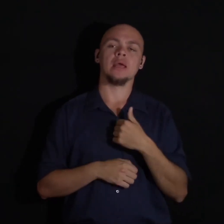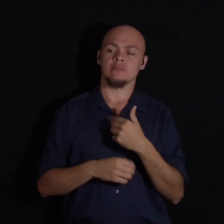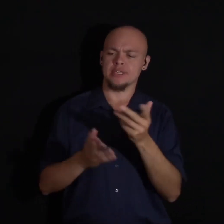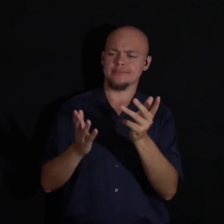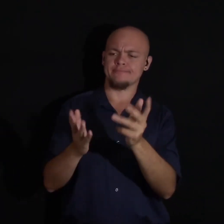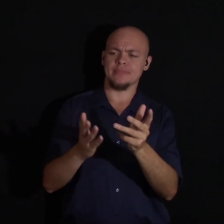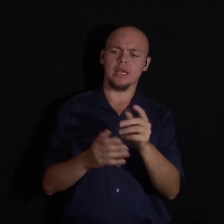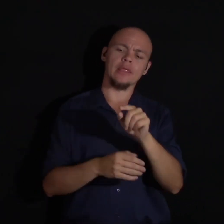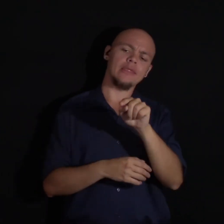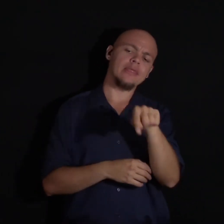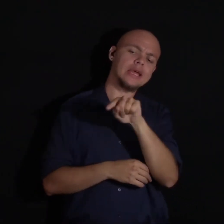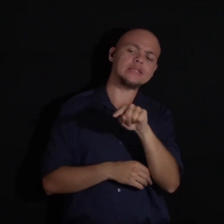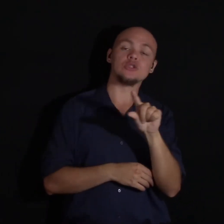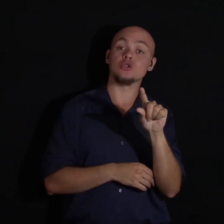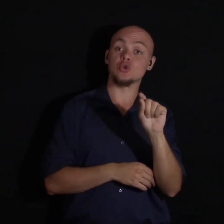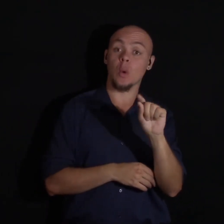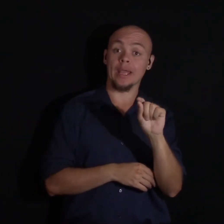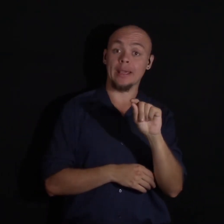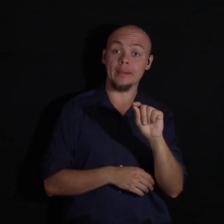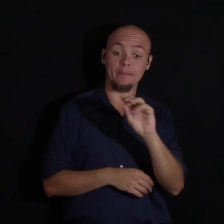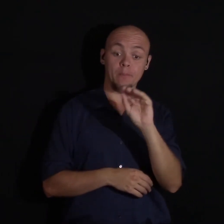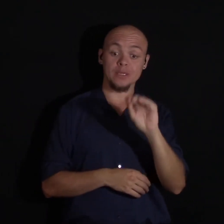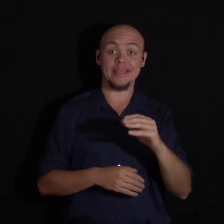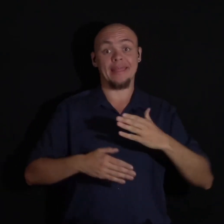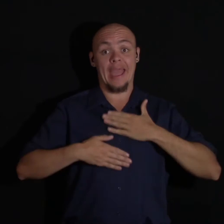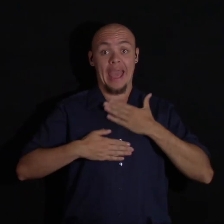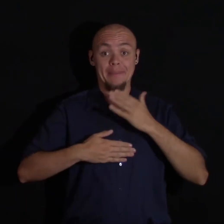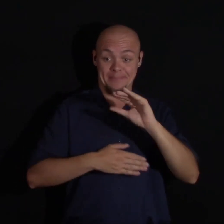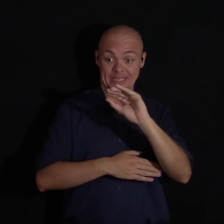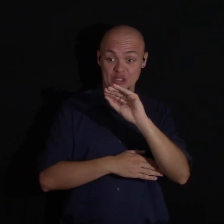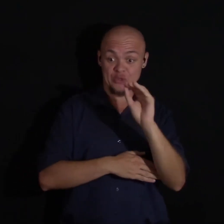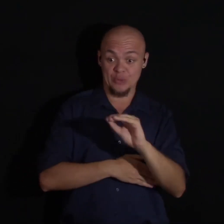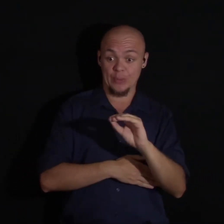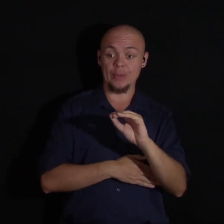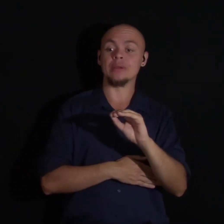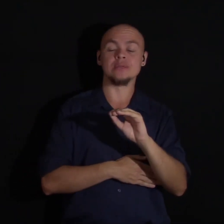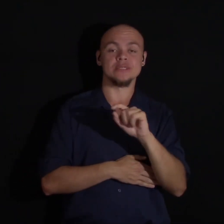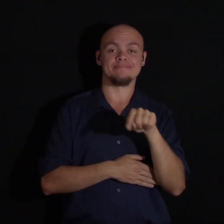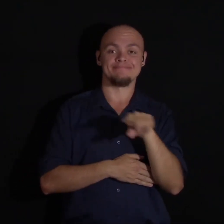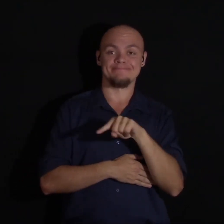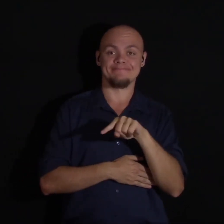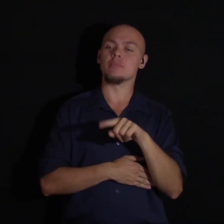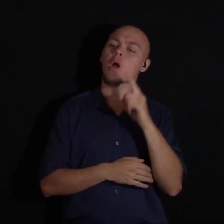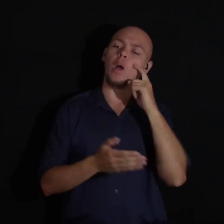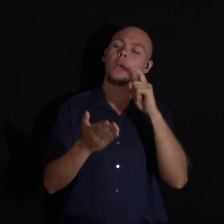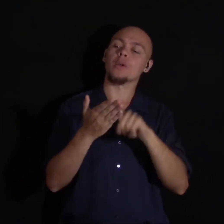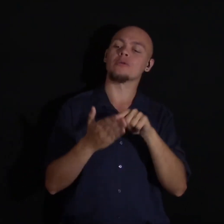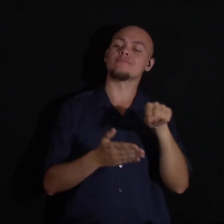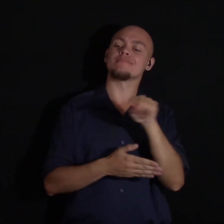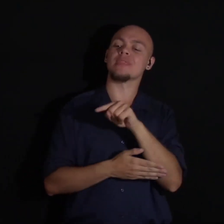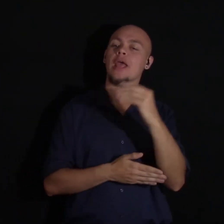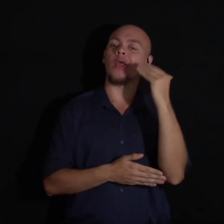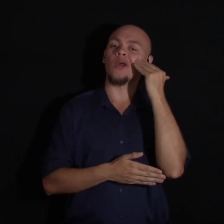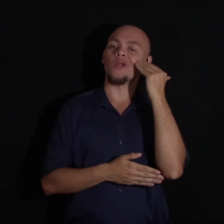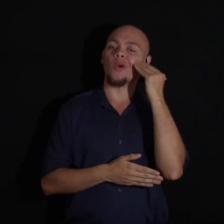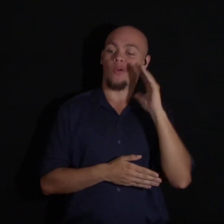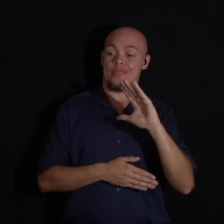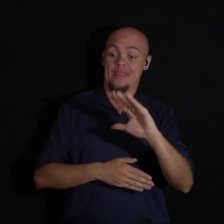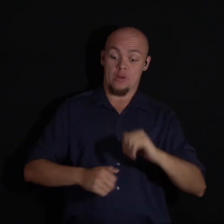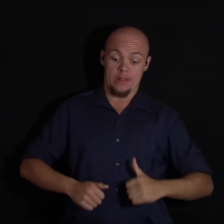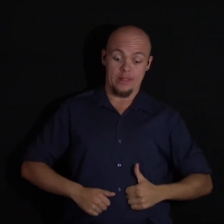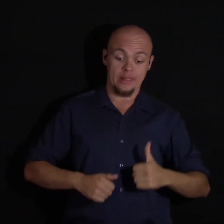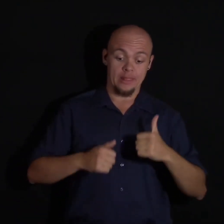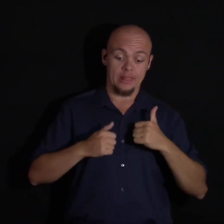with the 20%, the happier 20%, I discovered that each of them knew something about their life